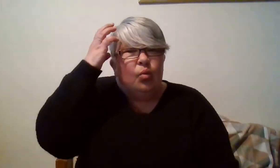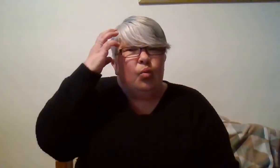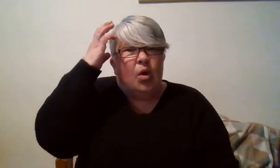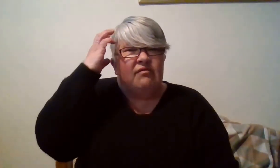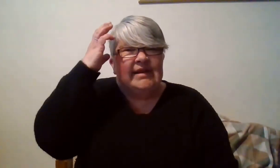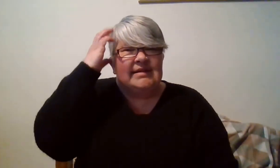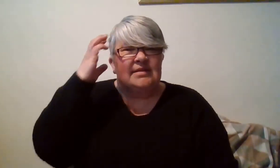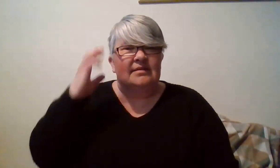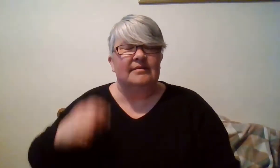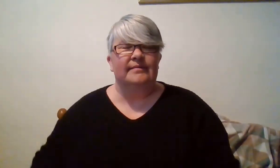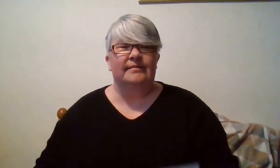Worried.